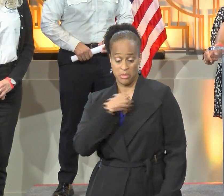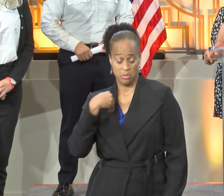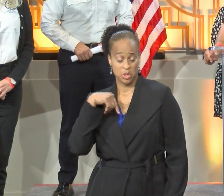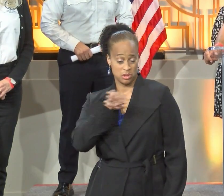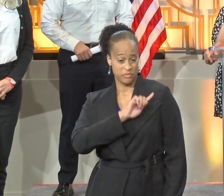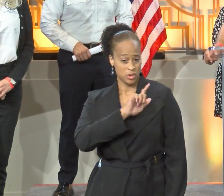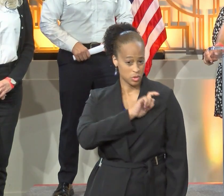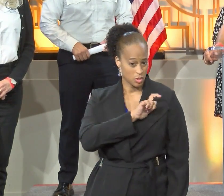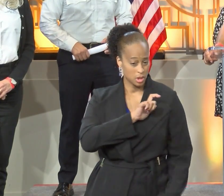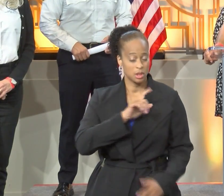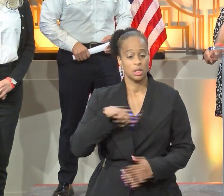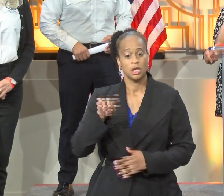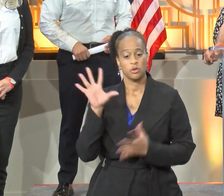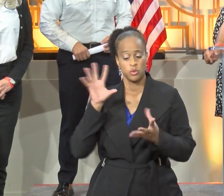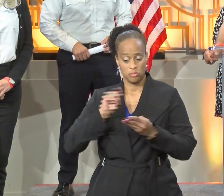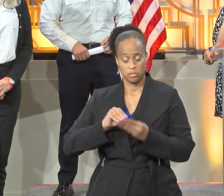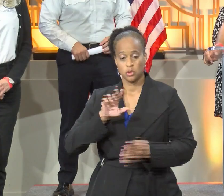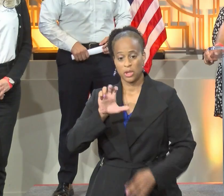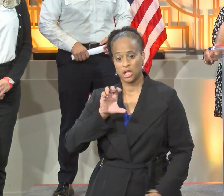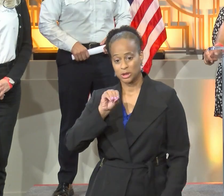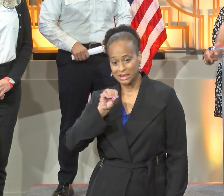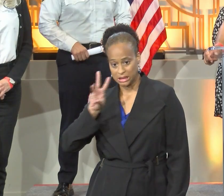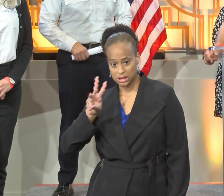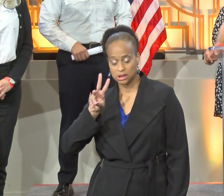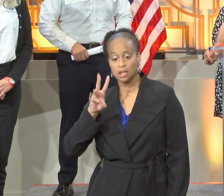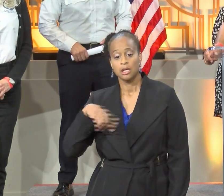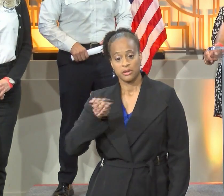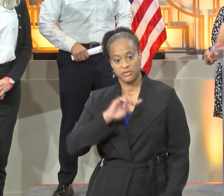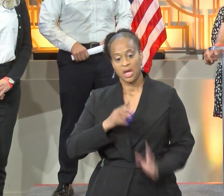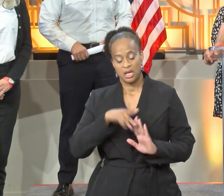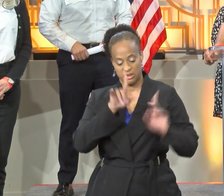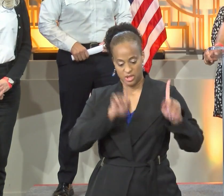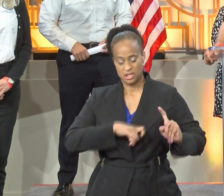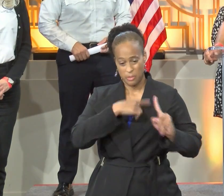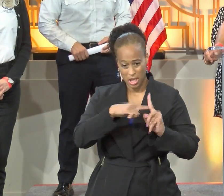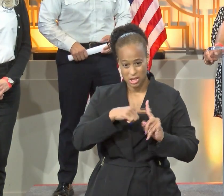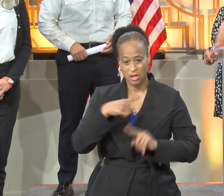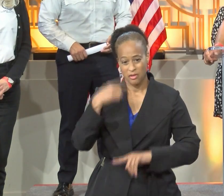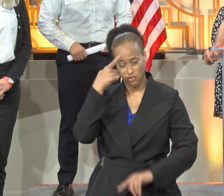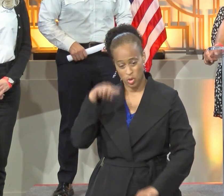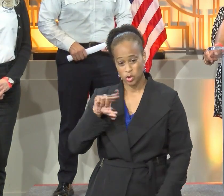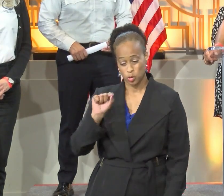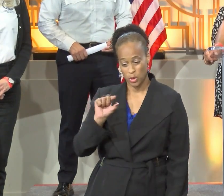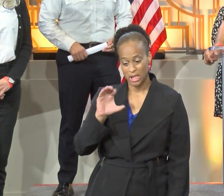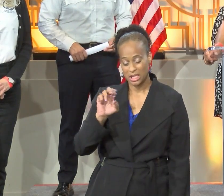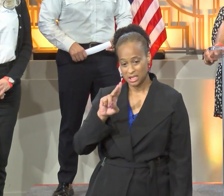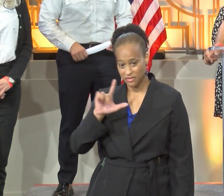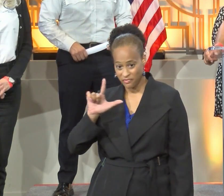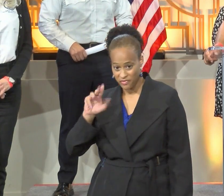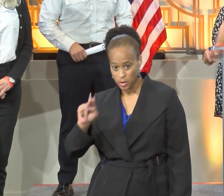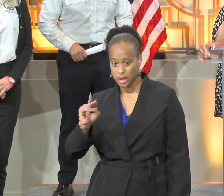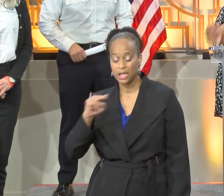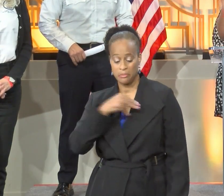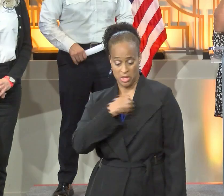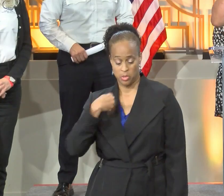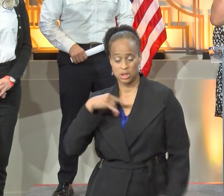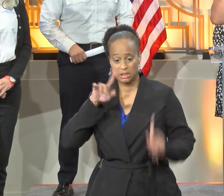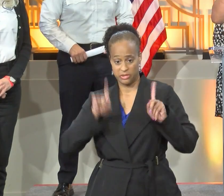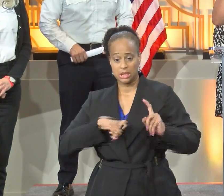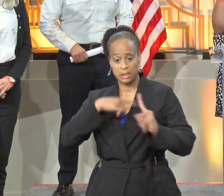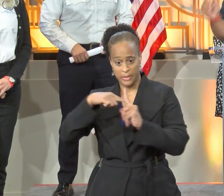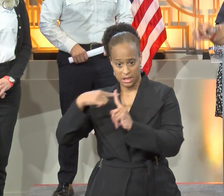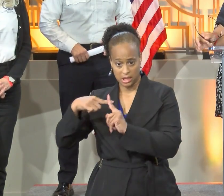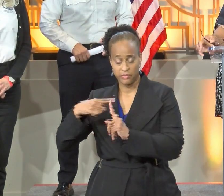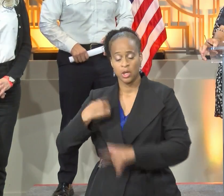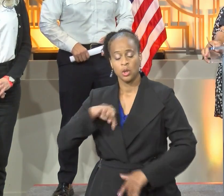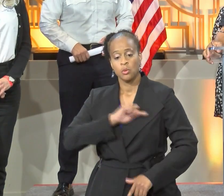members, 306 total that have come back positive, with 20 civilian members that have come back positive. We